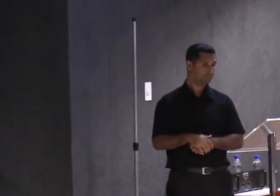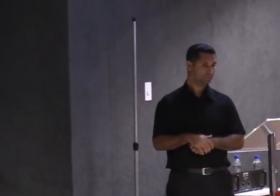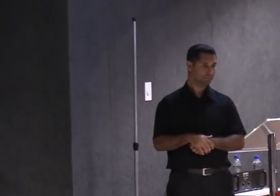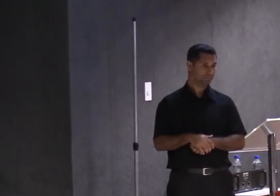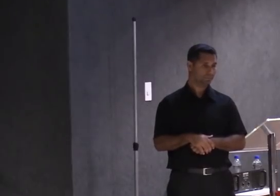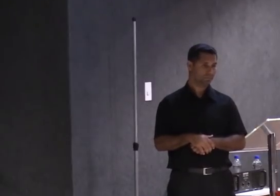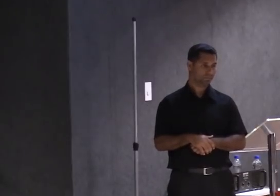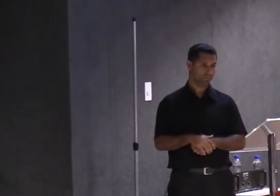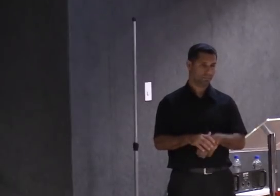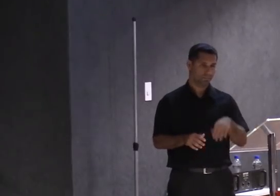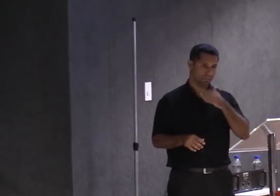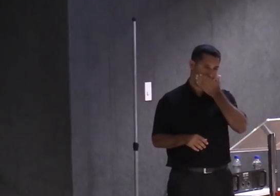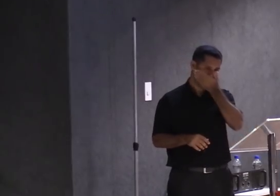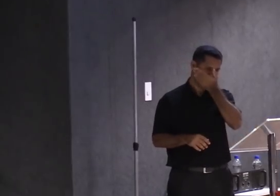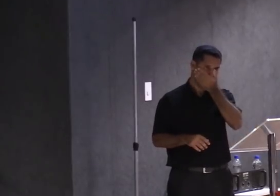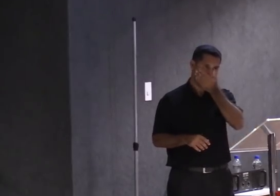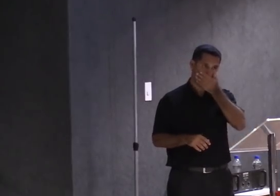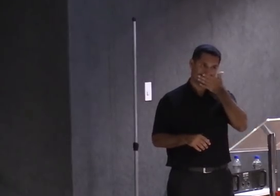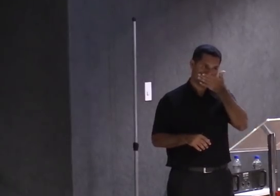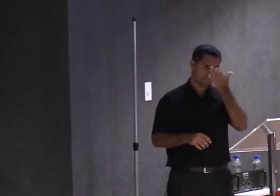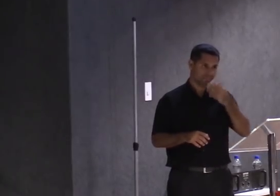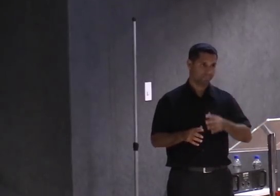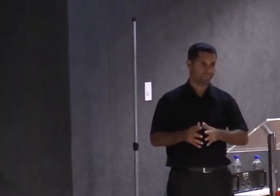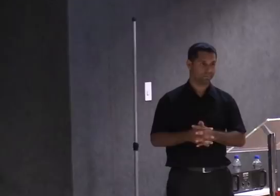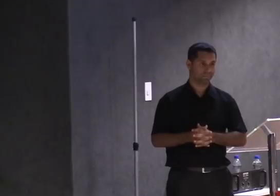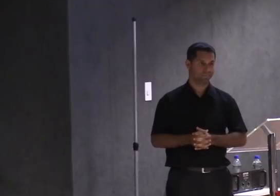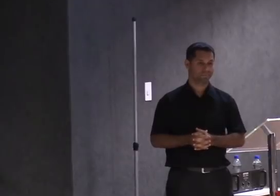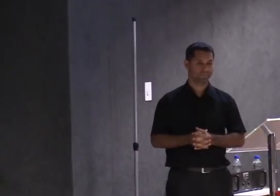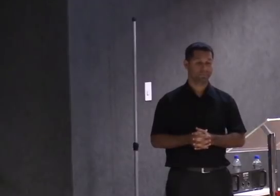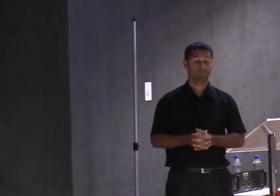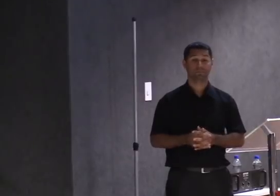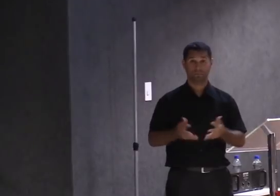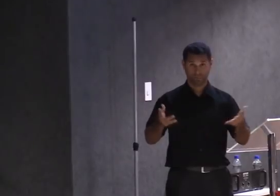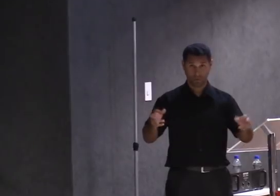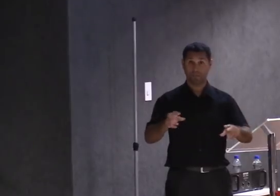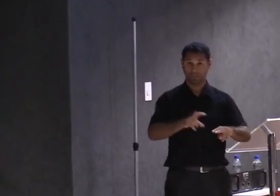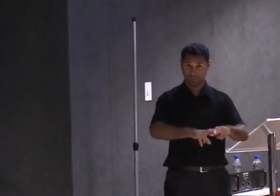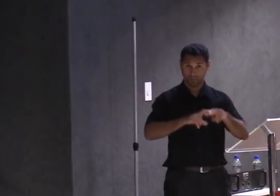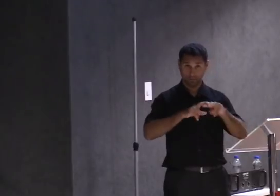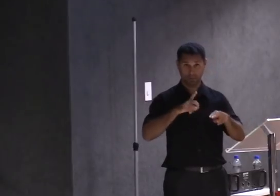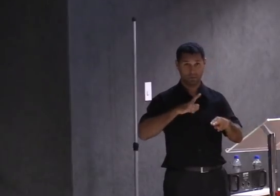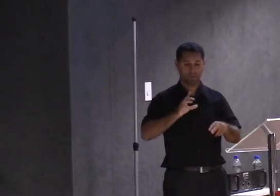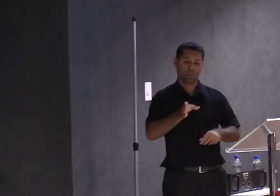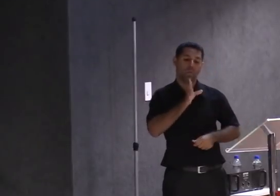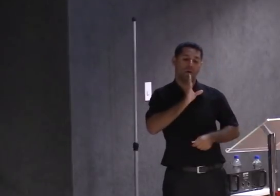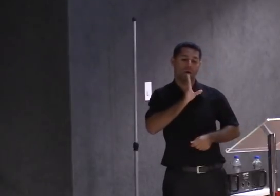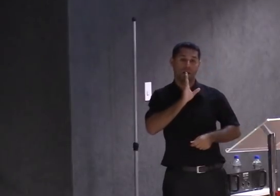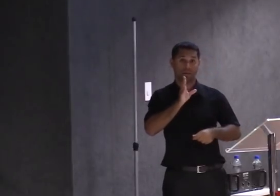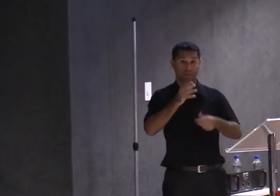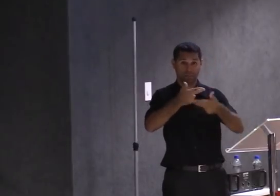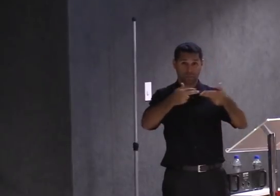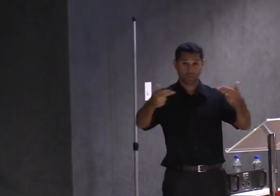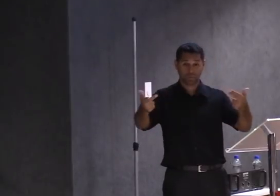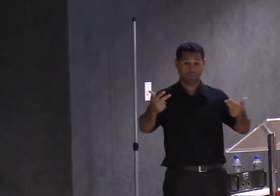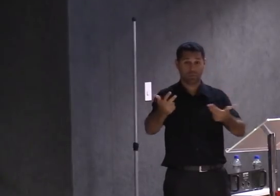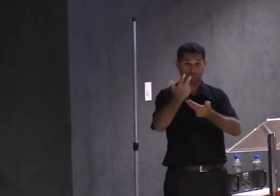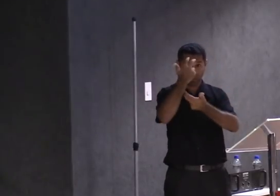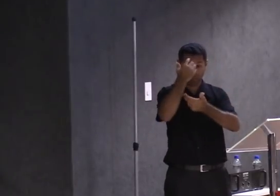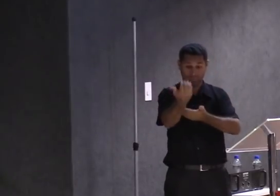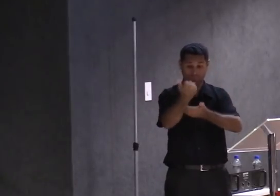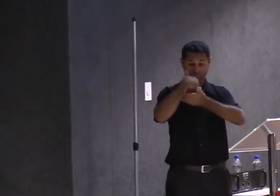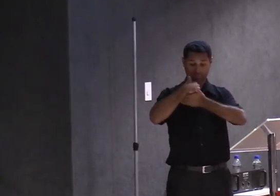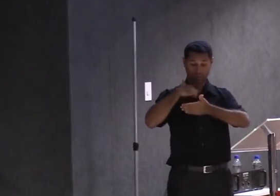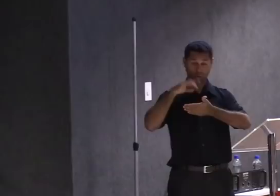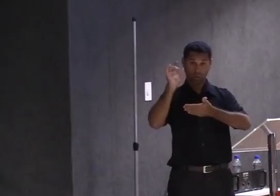but they are actively participating in the learning. Então, nessa situação, o conhecimento não pertence nem ao professor nem ao aluno, e o aluno não